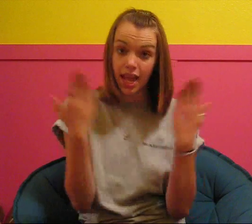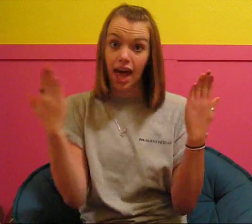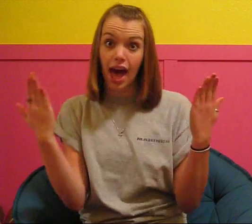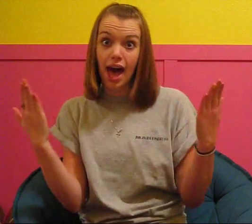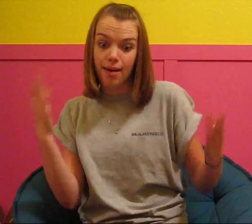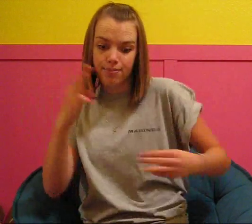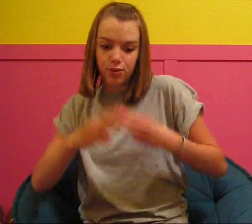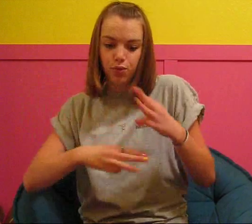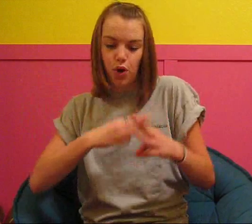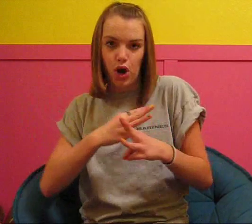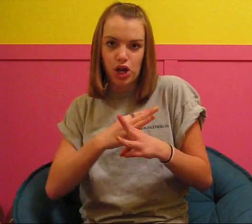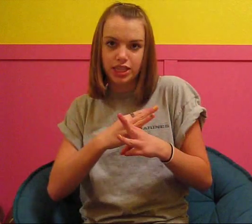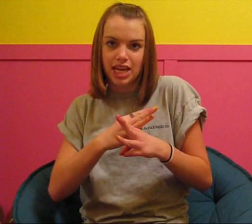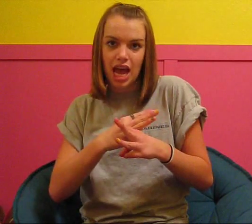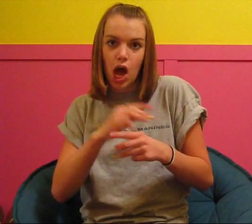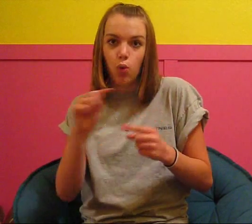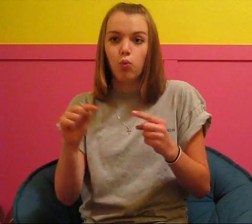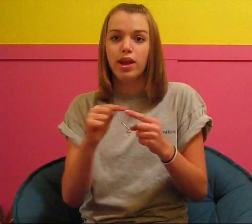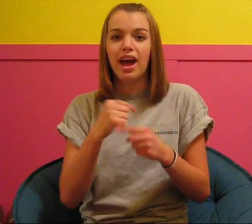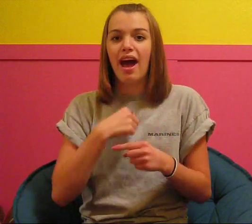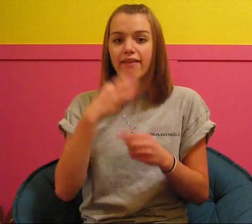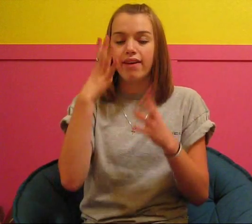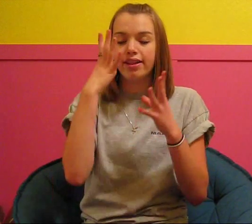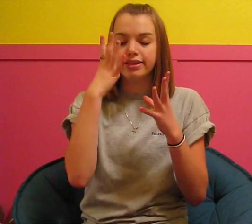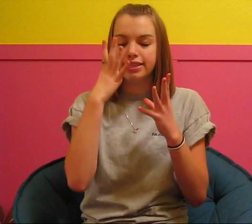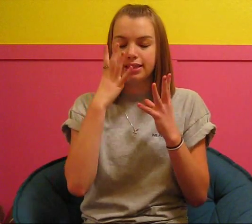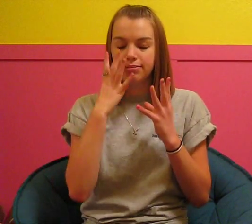lit up the world when I fell asleep.